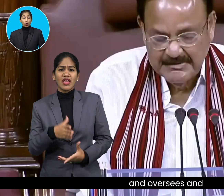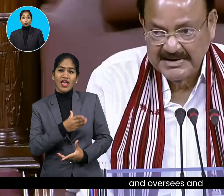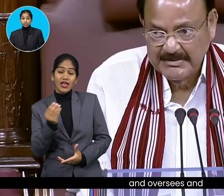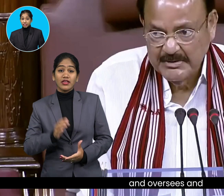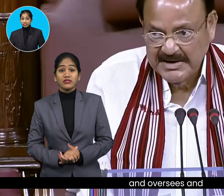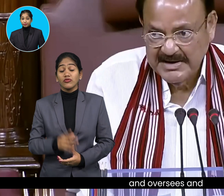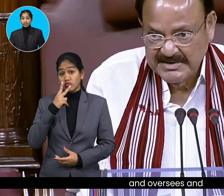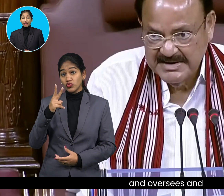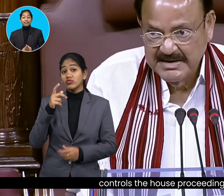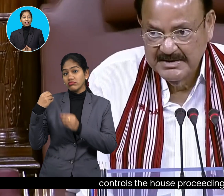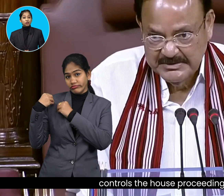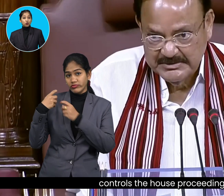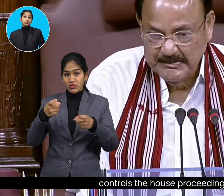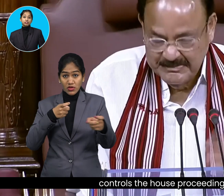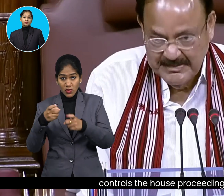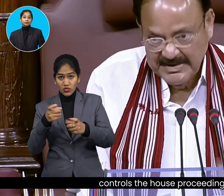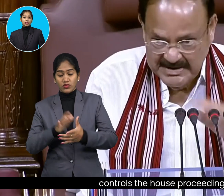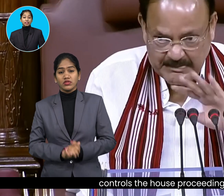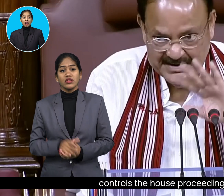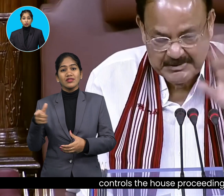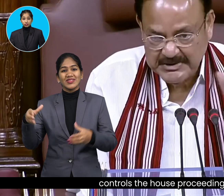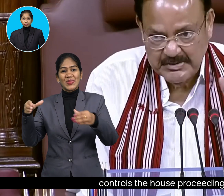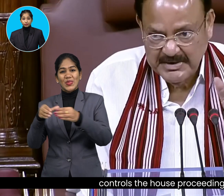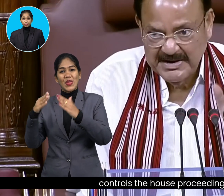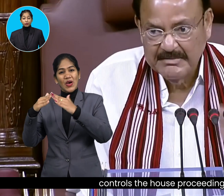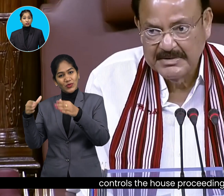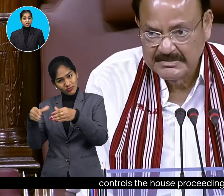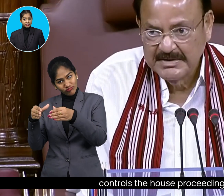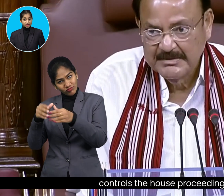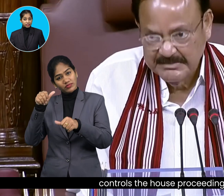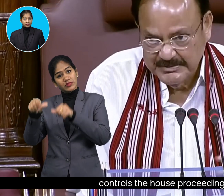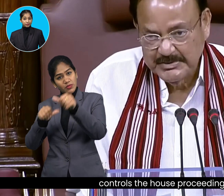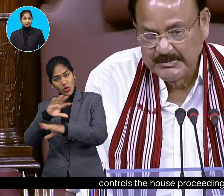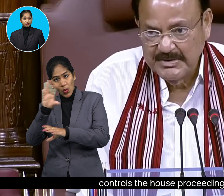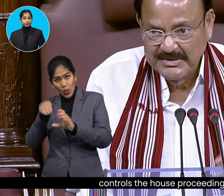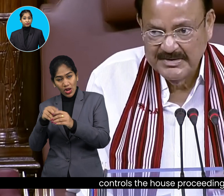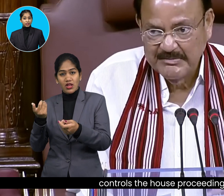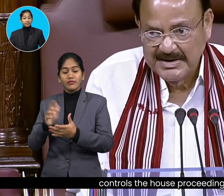And oversees and controls the House proceedings,